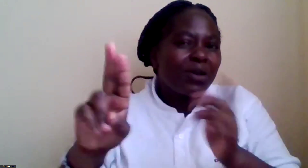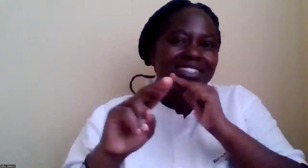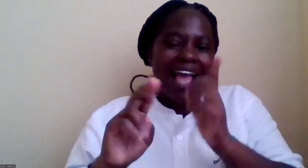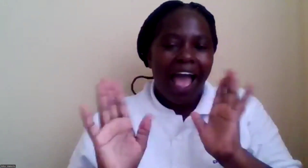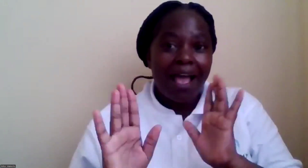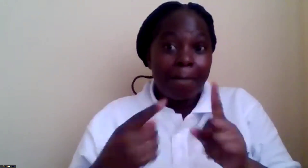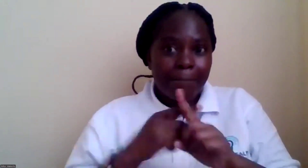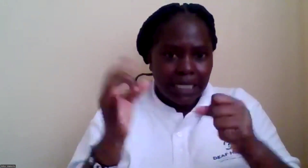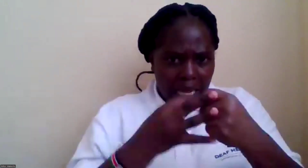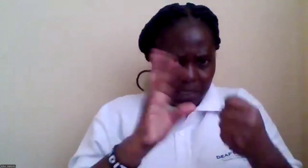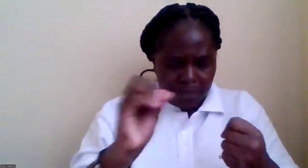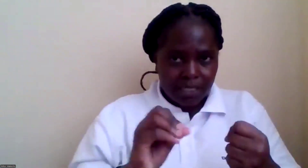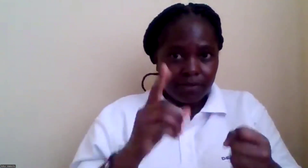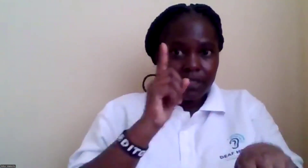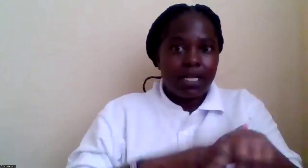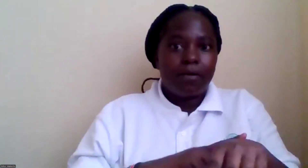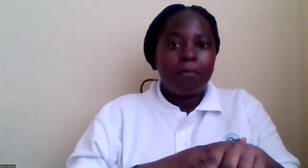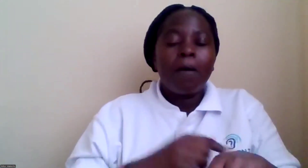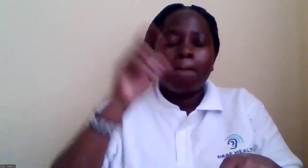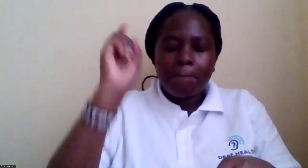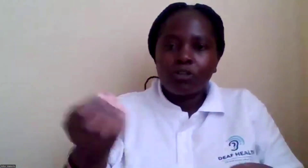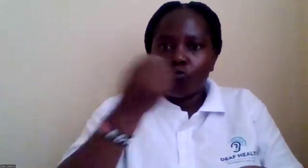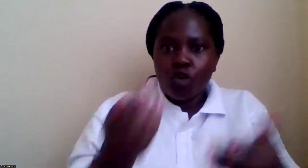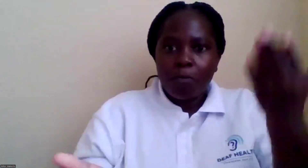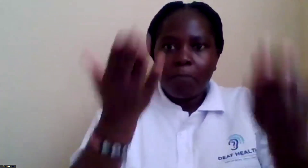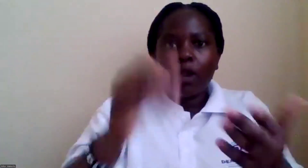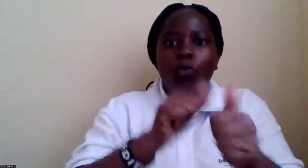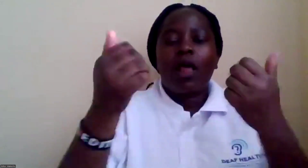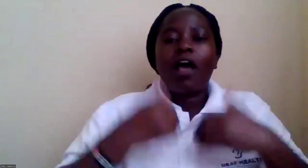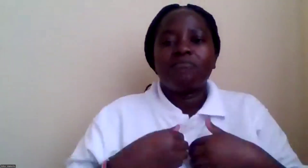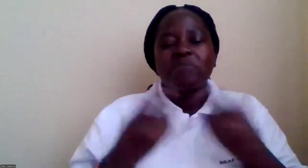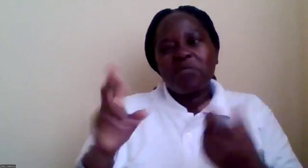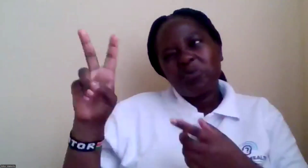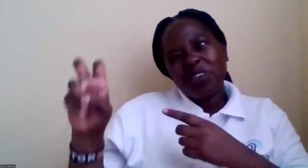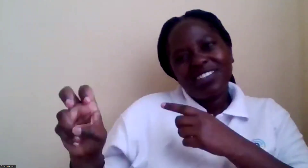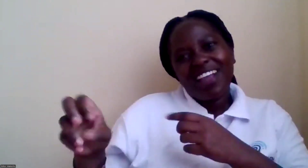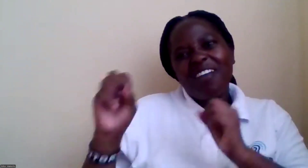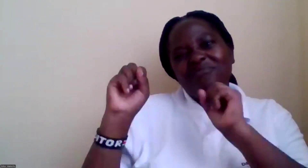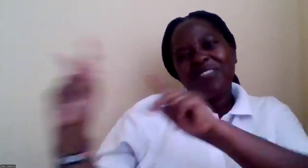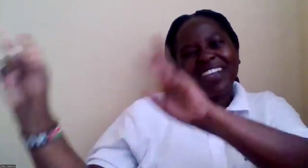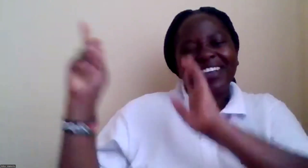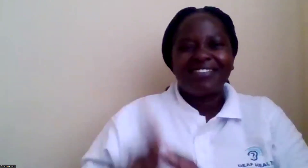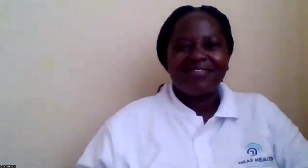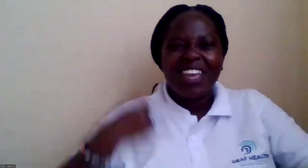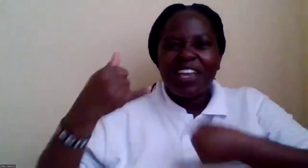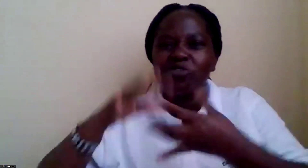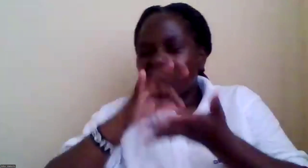time, you're having a balanced diet. The other 20%, you have some room. You have some room. Yeah.